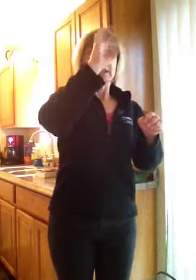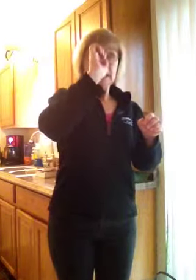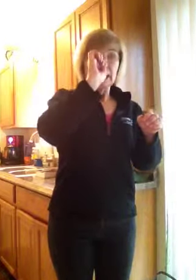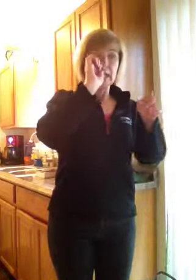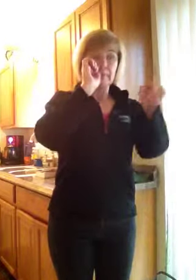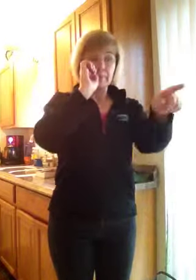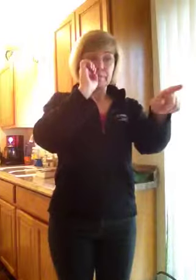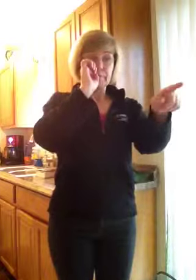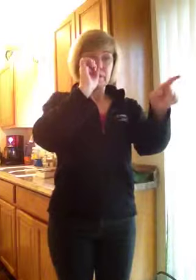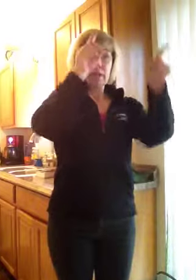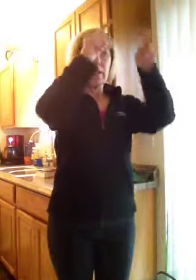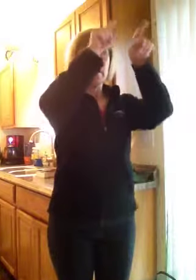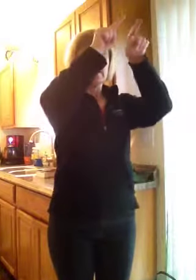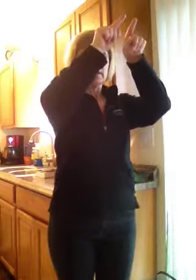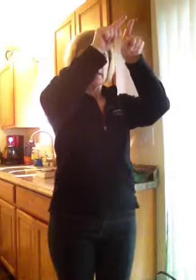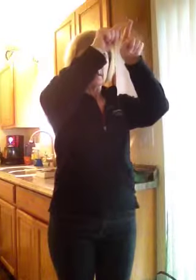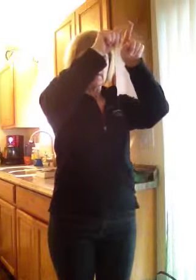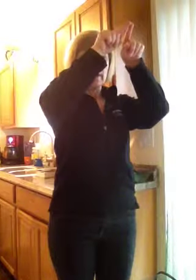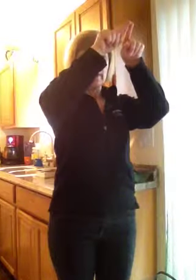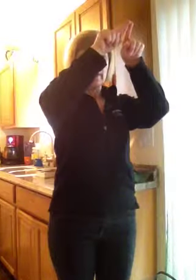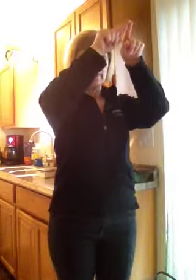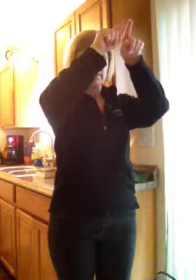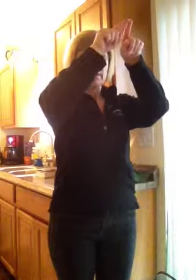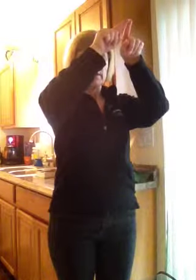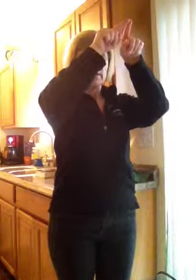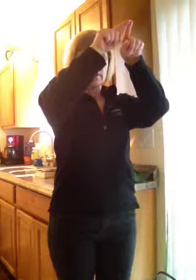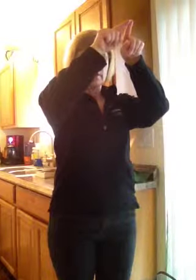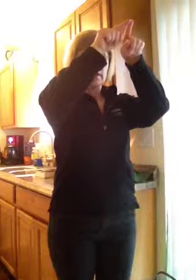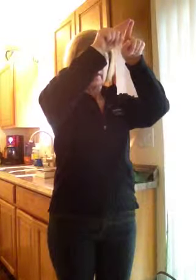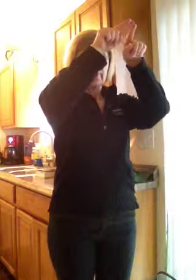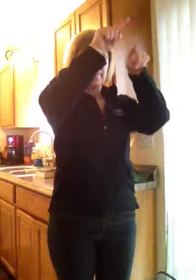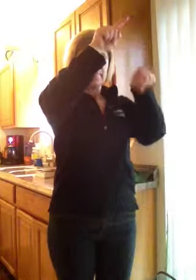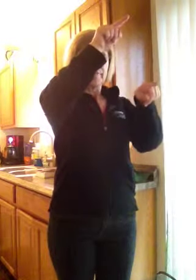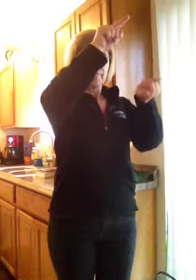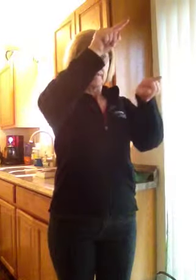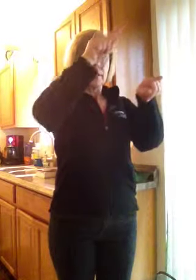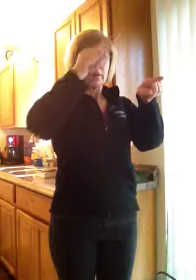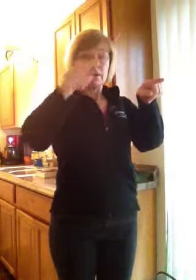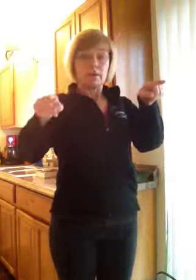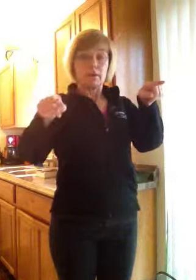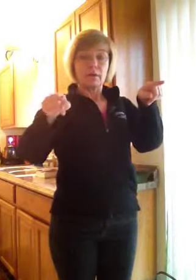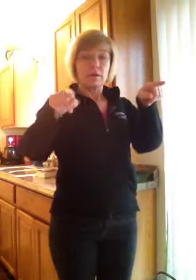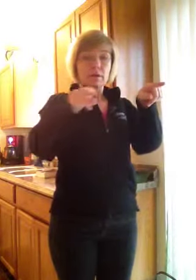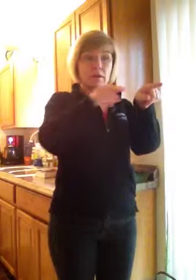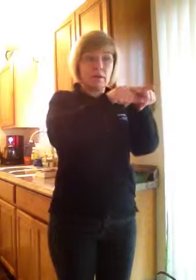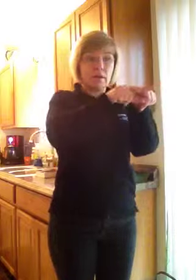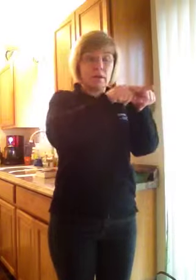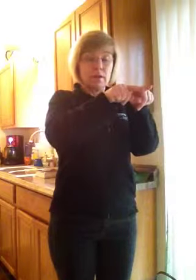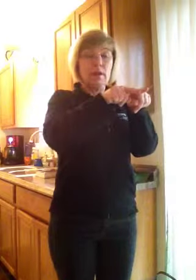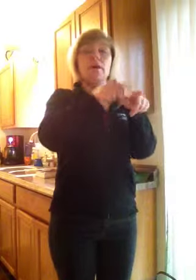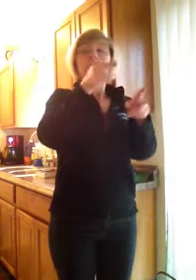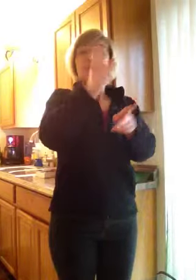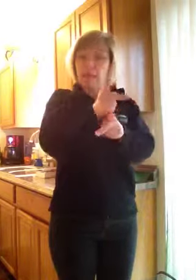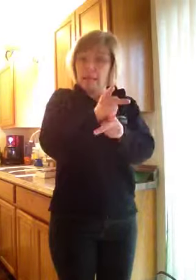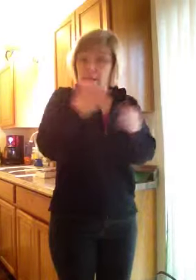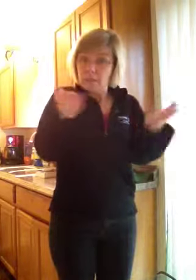the sides are different lengths. This type of triangle is called a scalene triangle. So those are the 3 possibilities